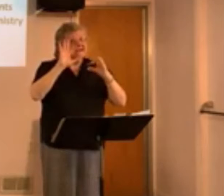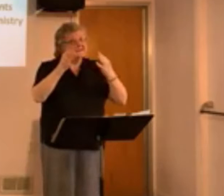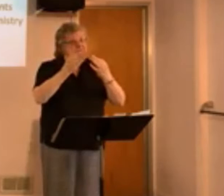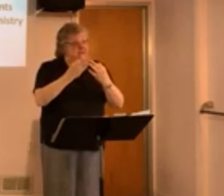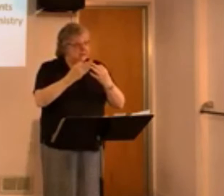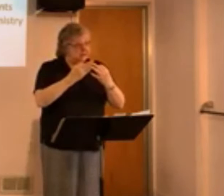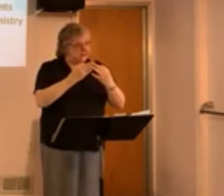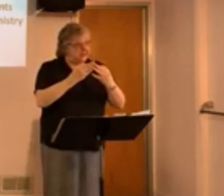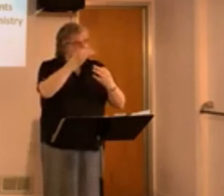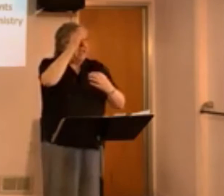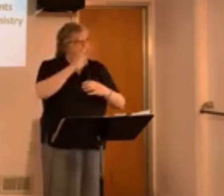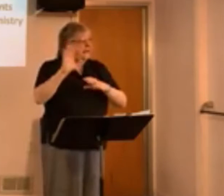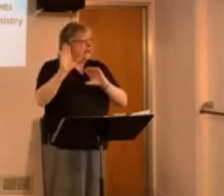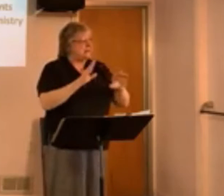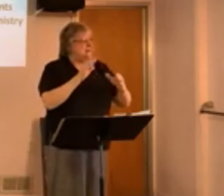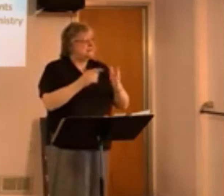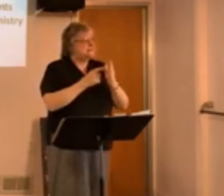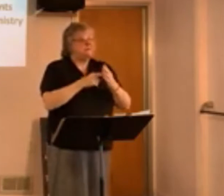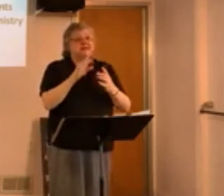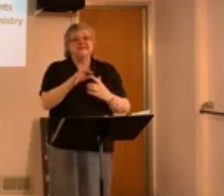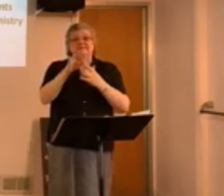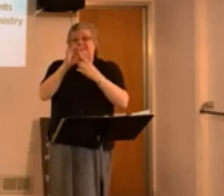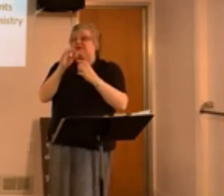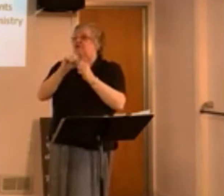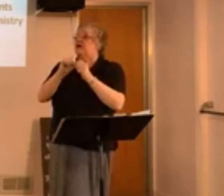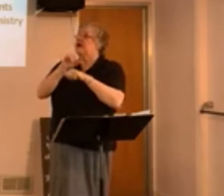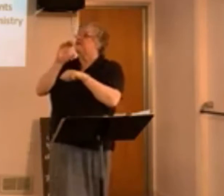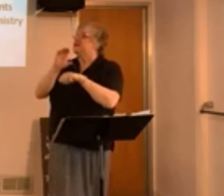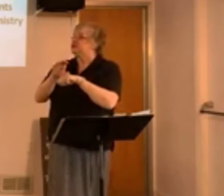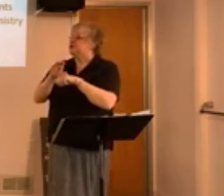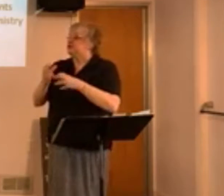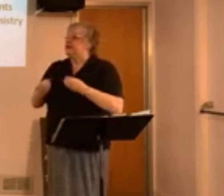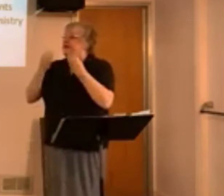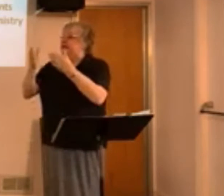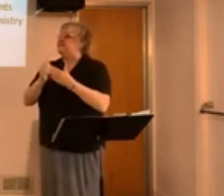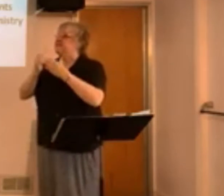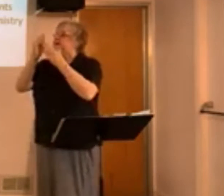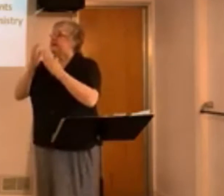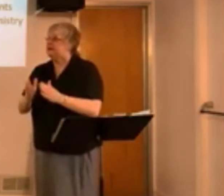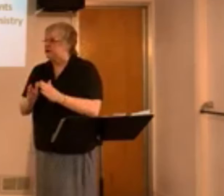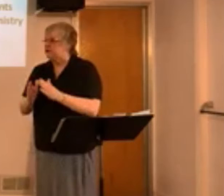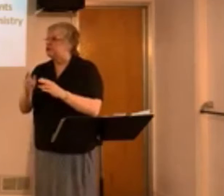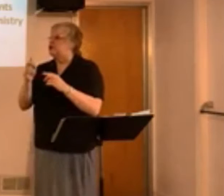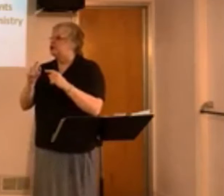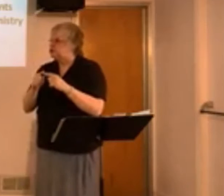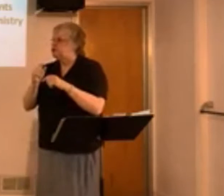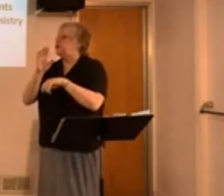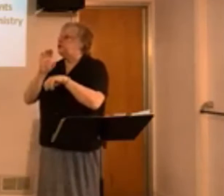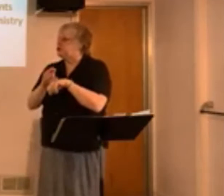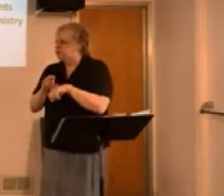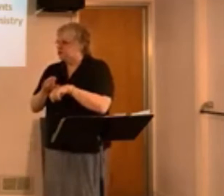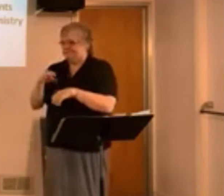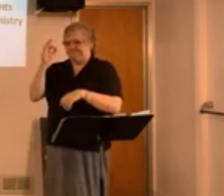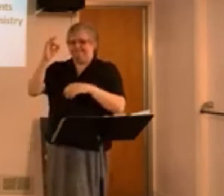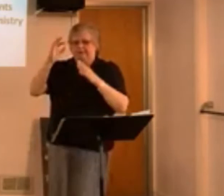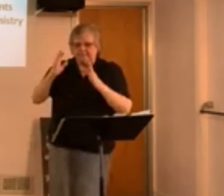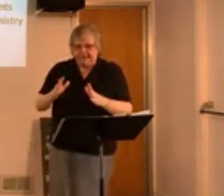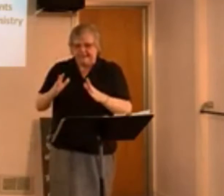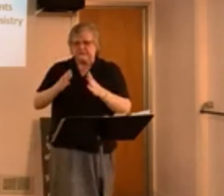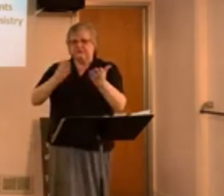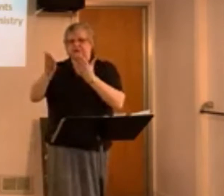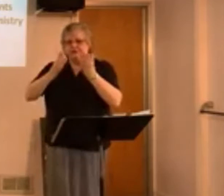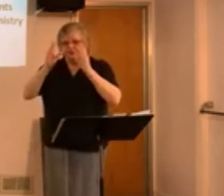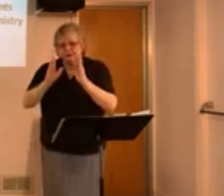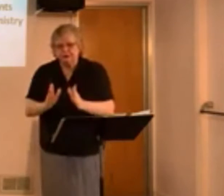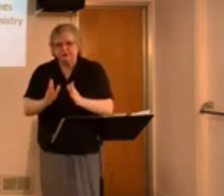special for every church. He gives leadership to the church, a pastor,